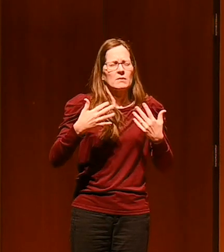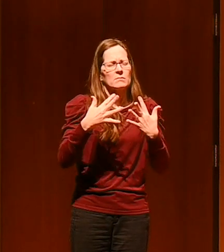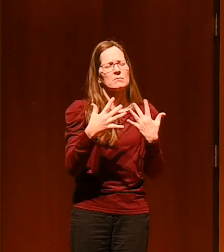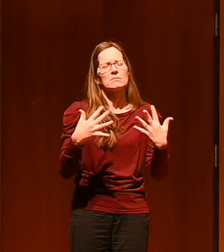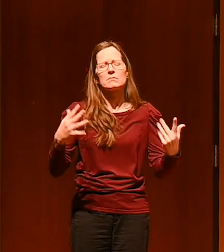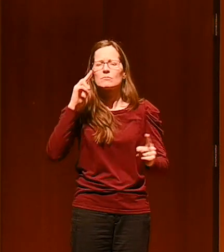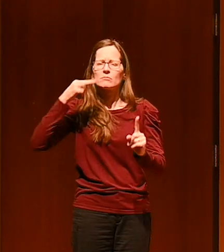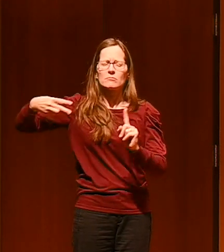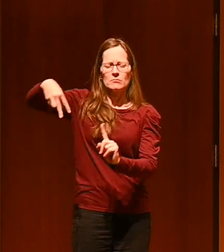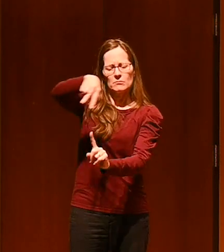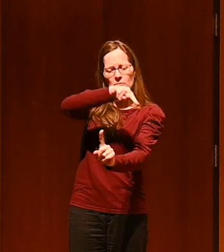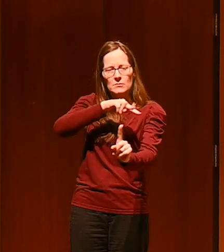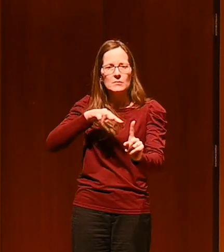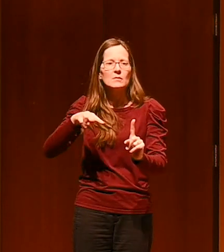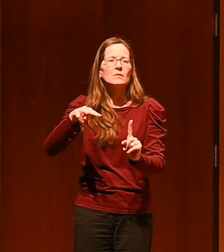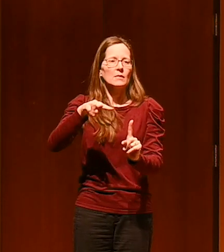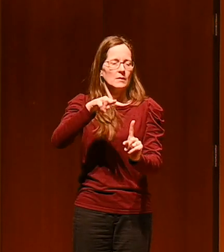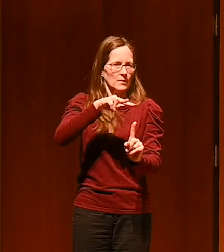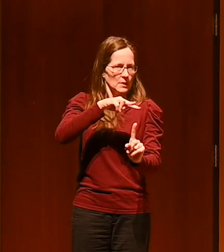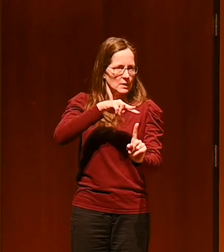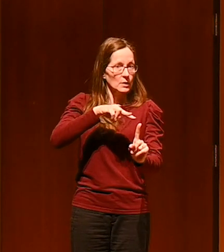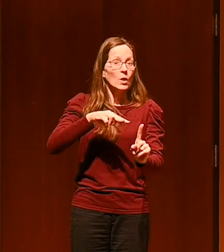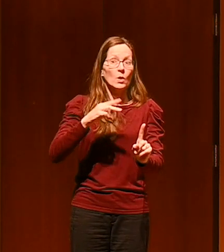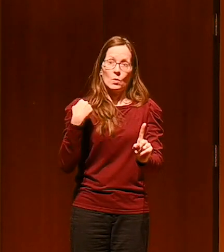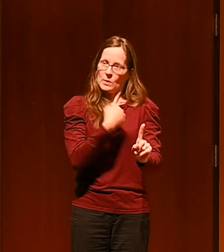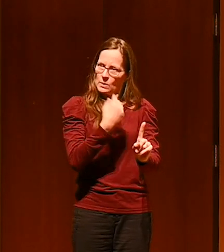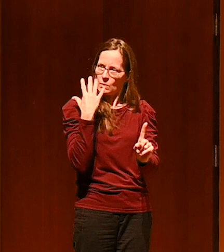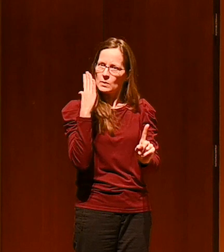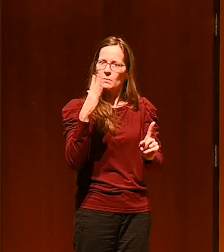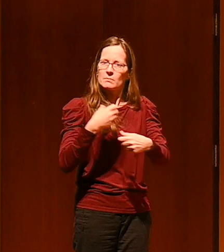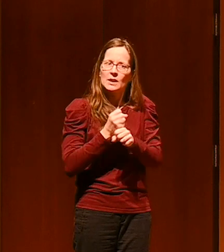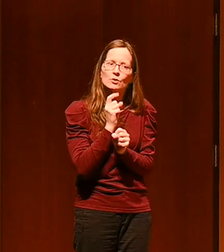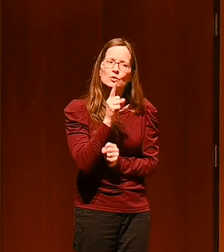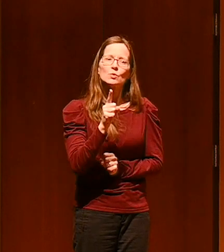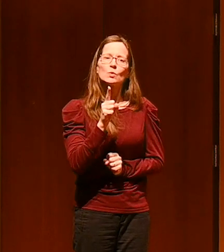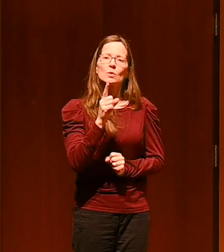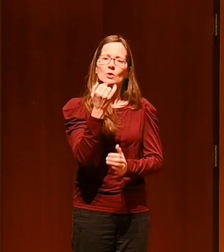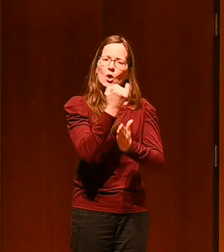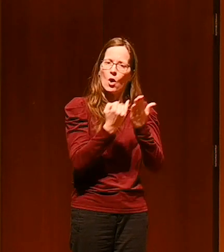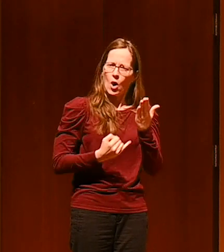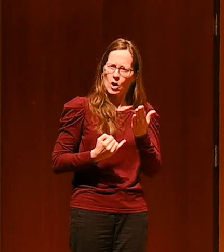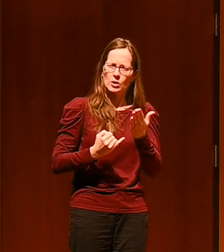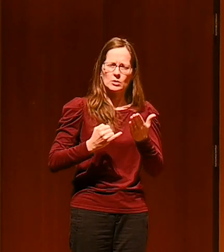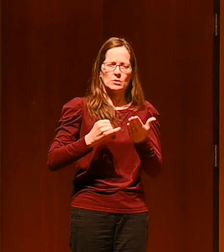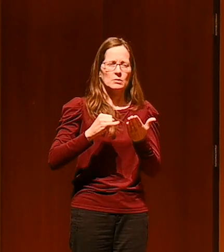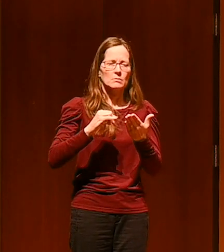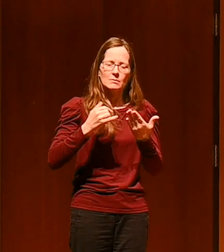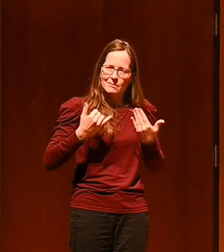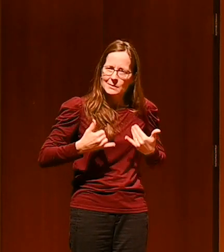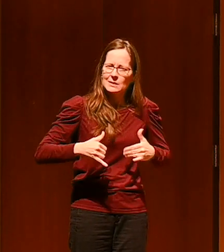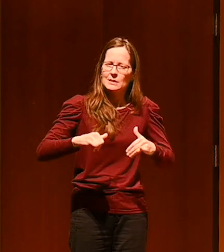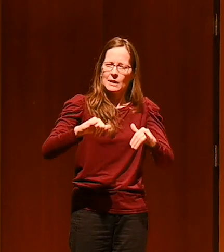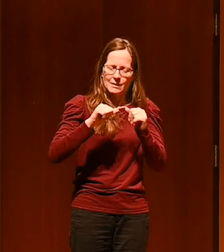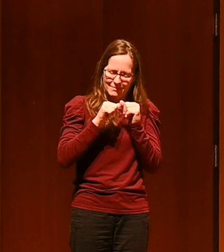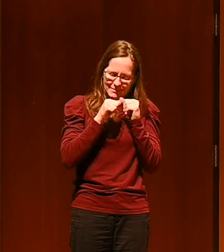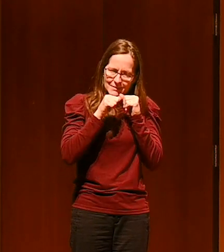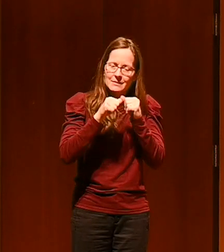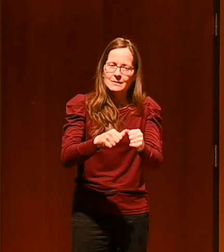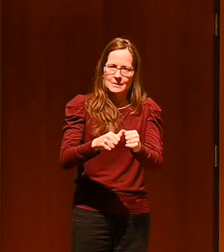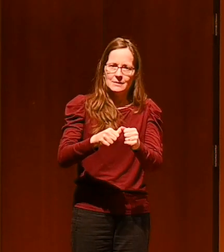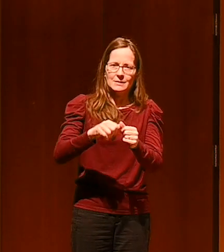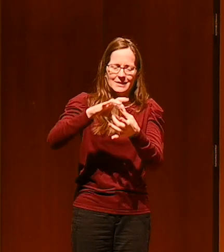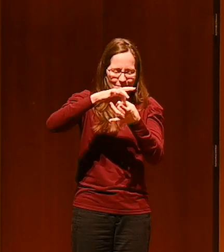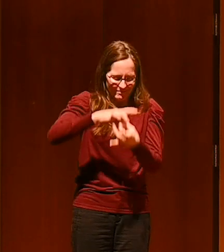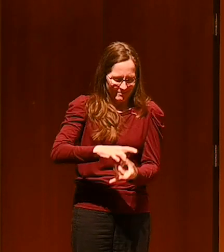that the arts and culture remain at the heart of Howard County and our region. I'm